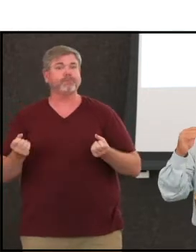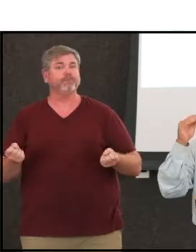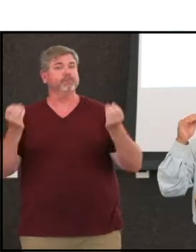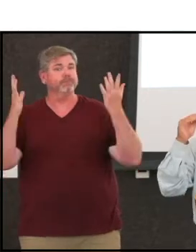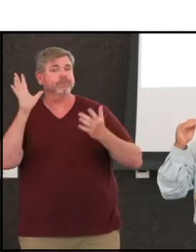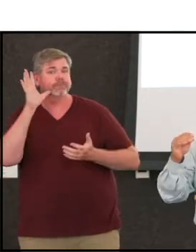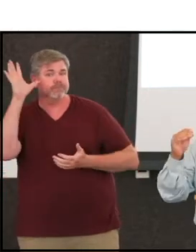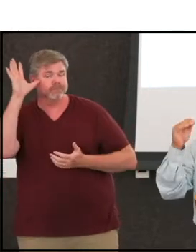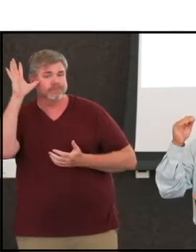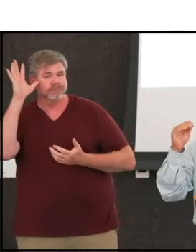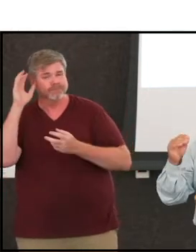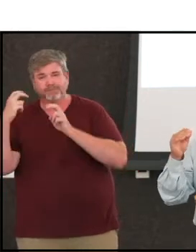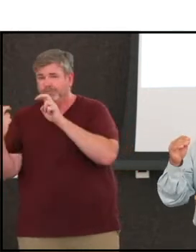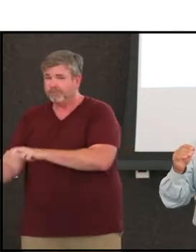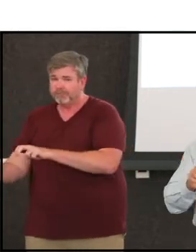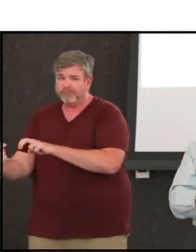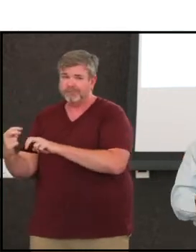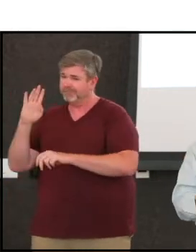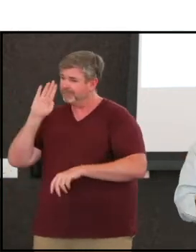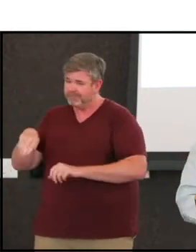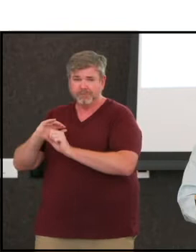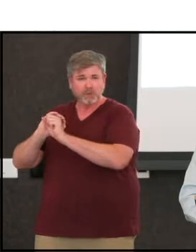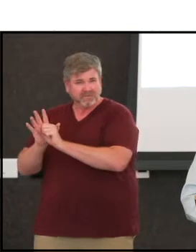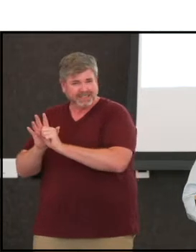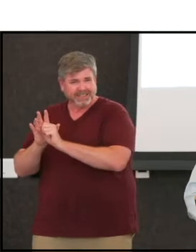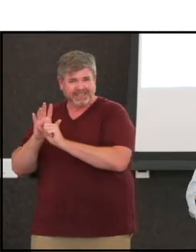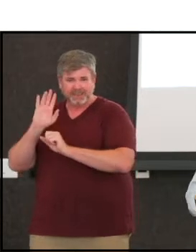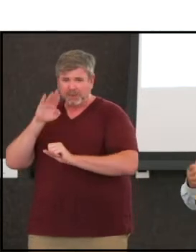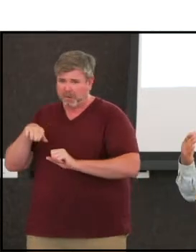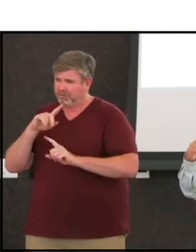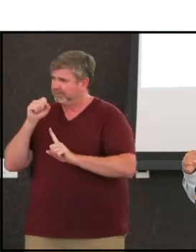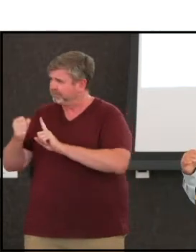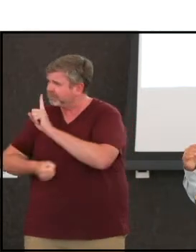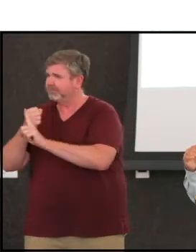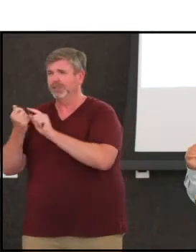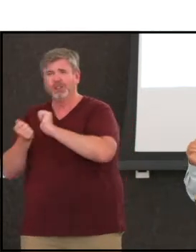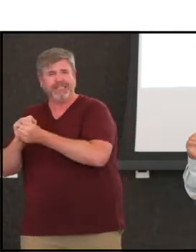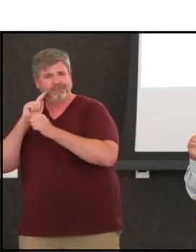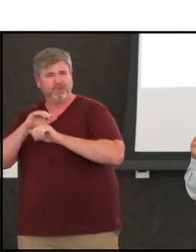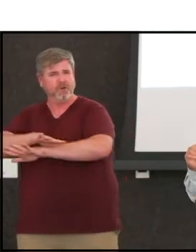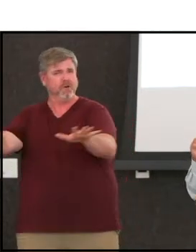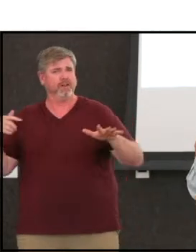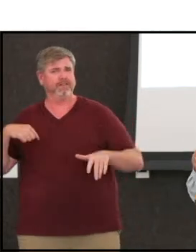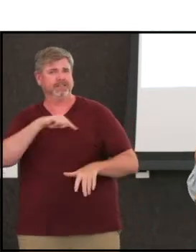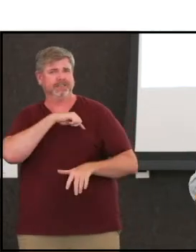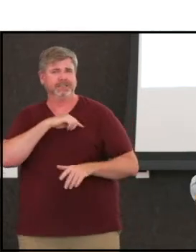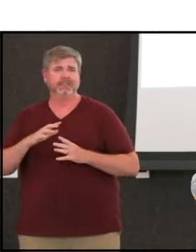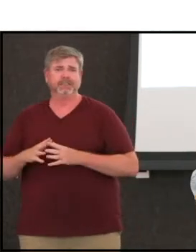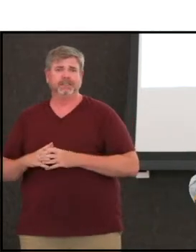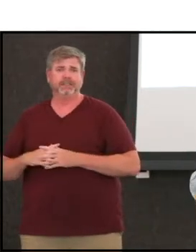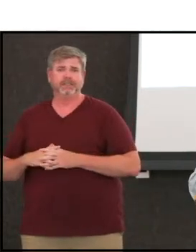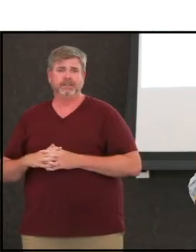had a major change and impact on their life. Then to start with, teenage years